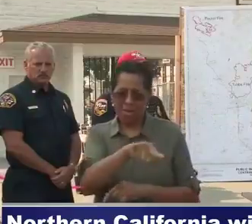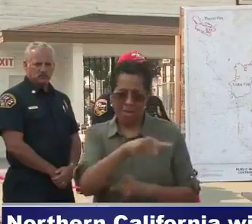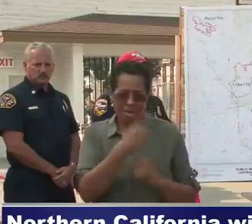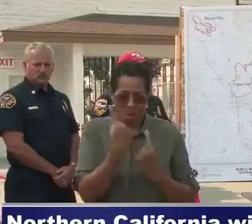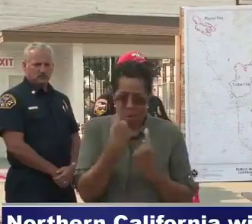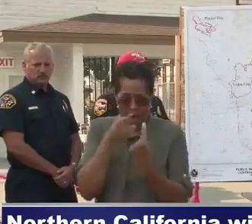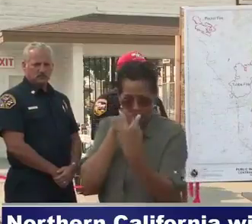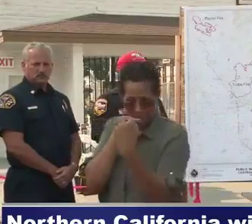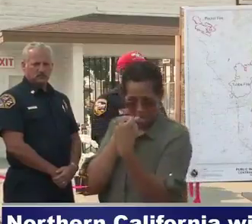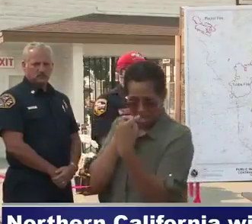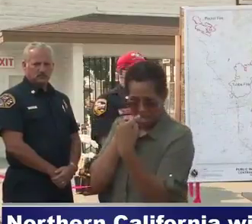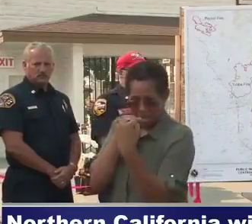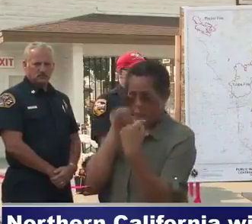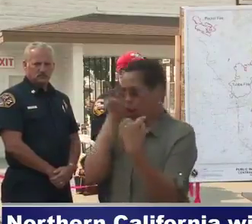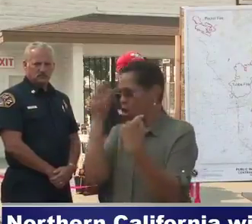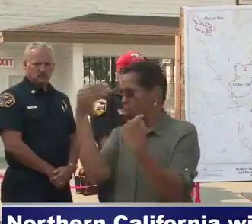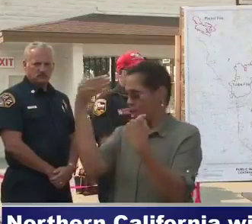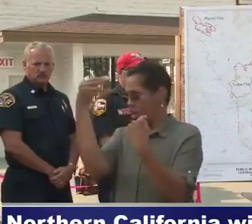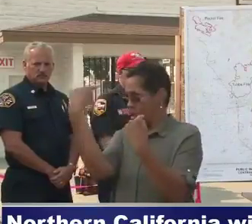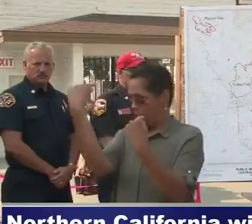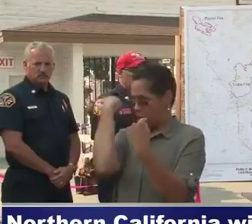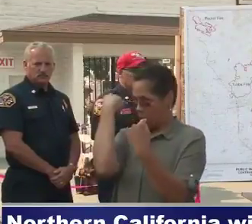move over.